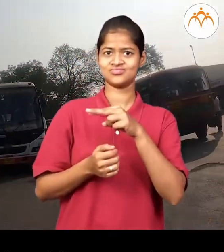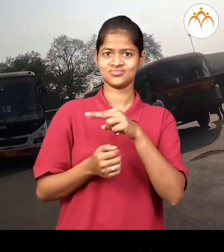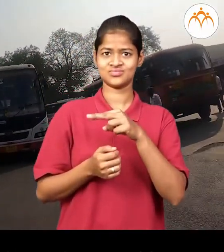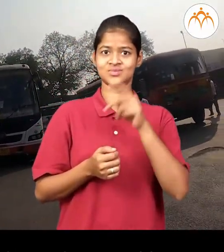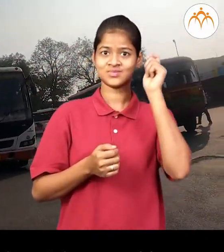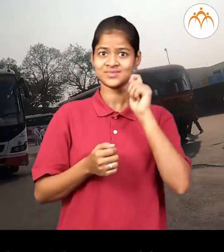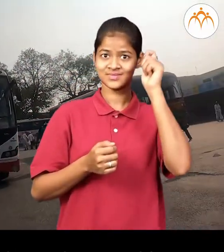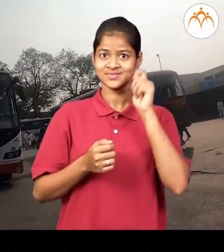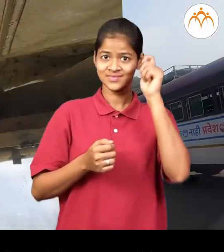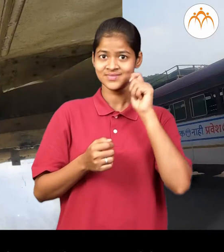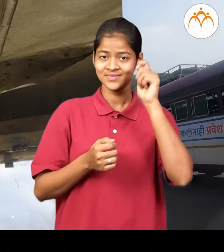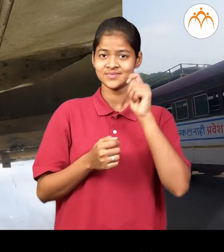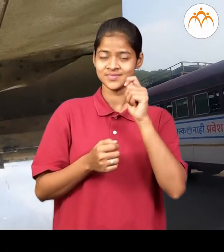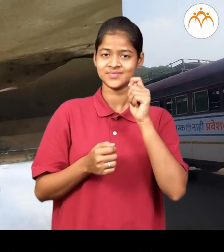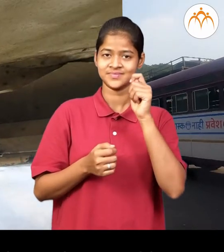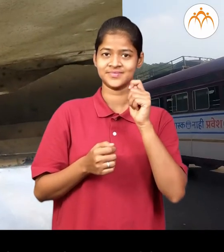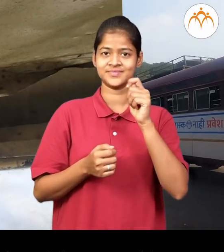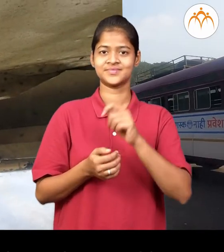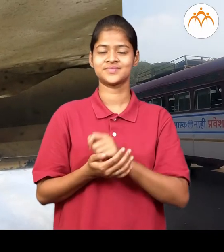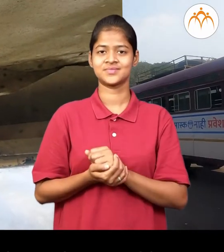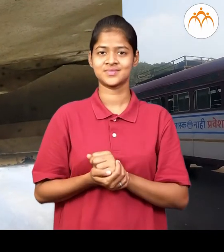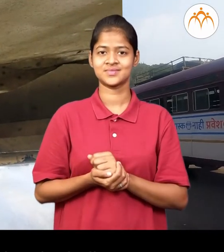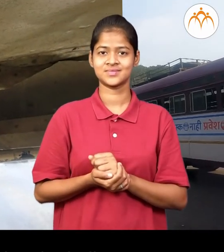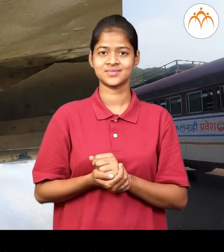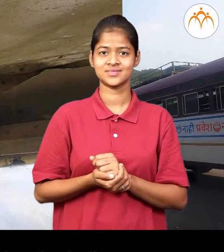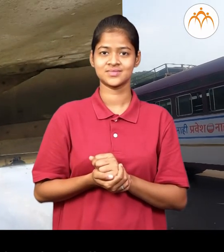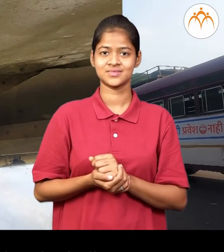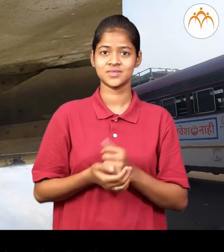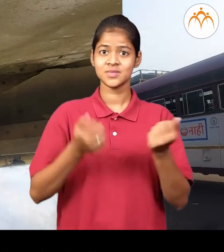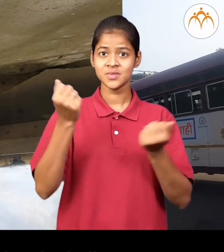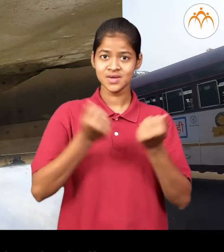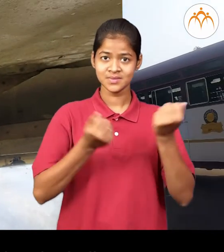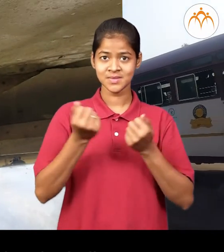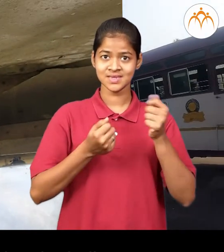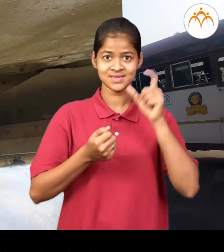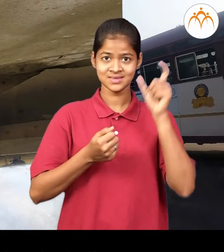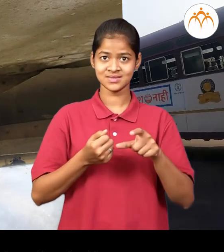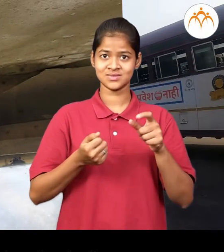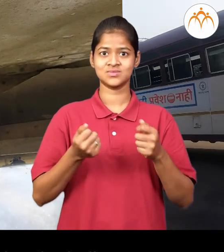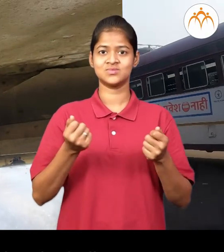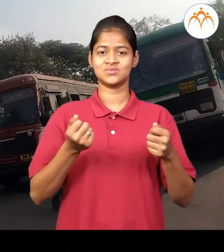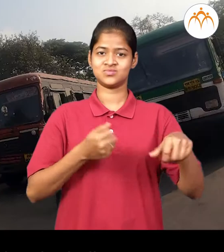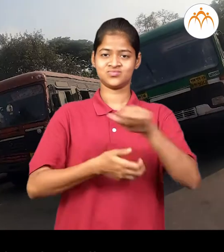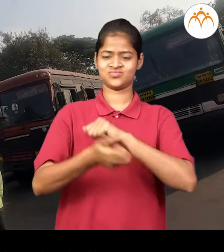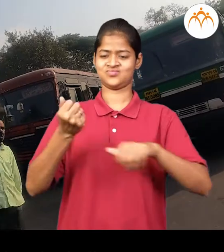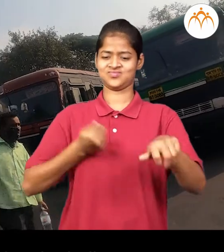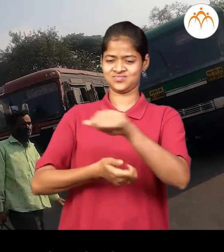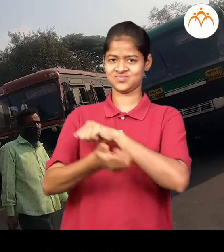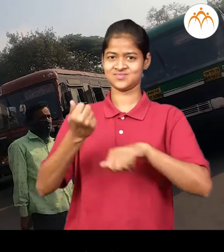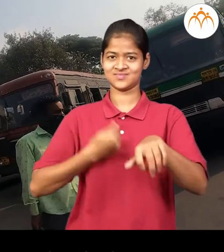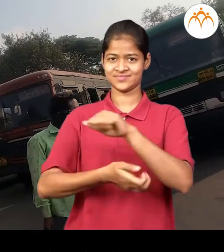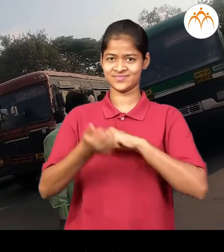people or vehicles at the rear side. Then he started ringing the bell.